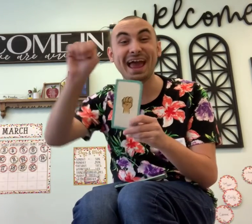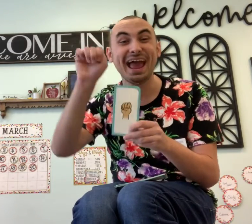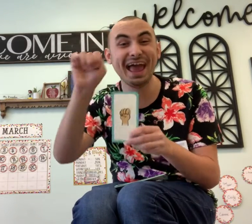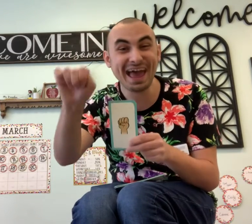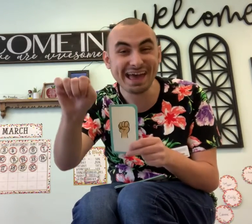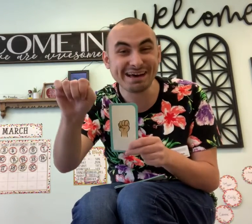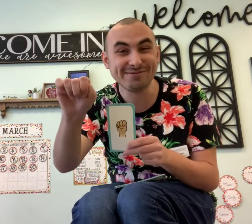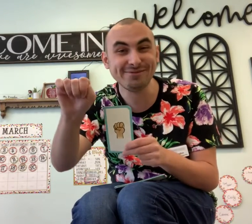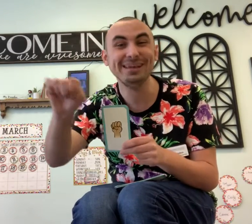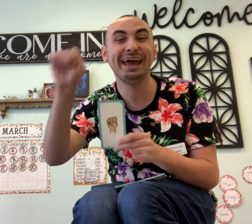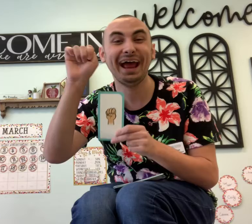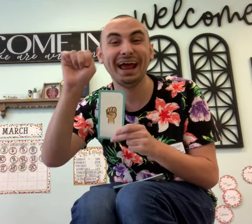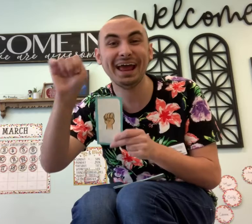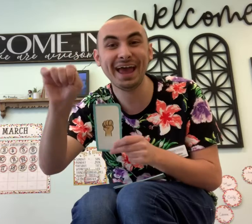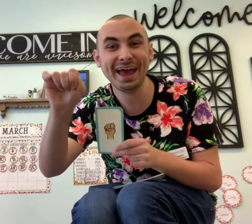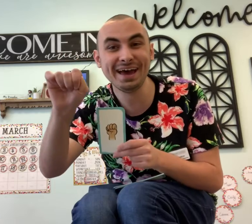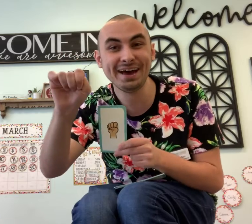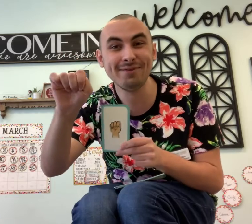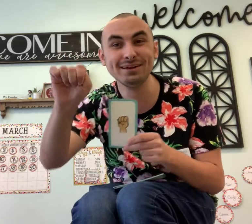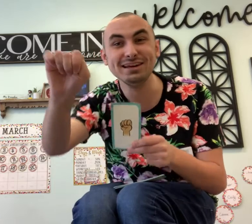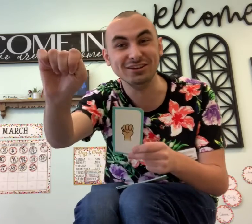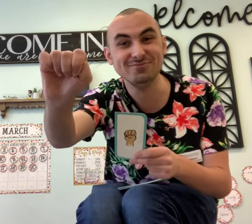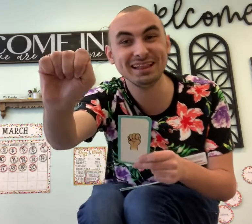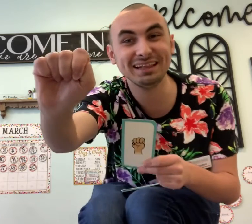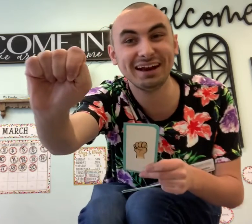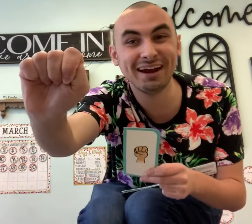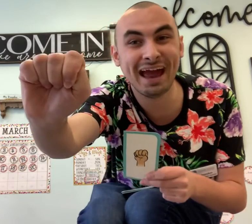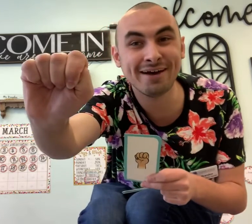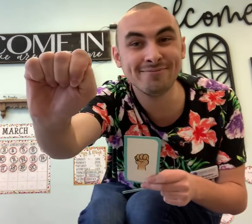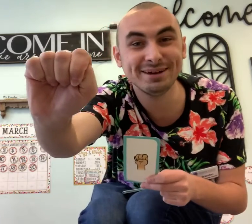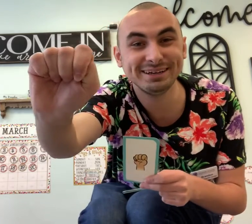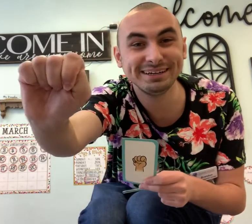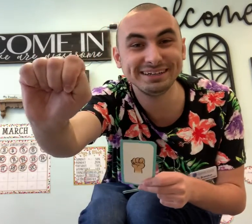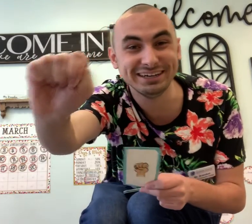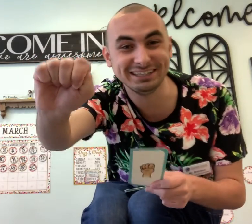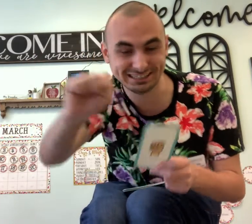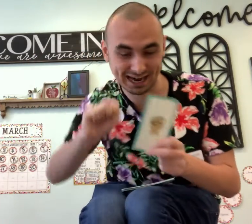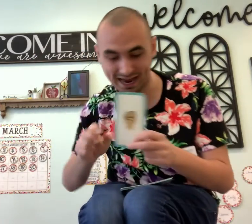M. M. Can you make the letter M? Good job.